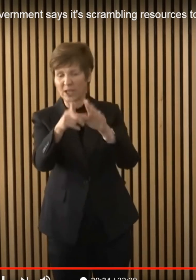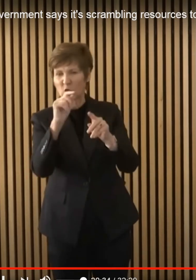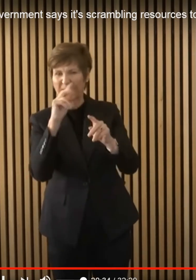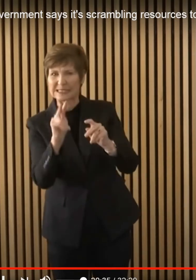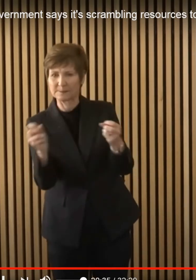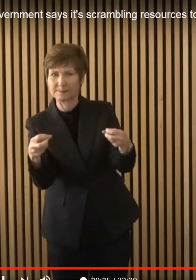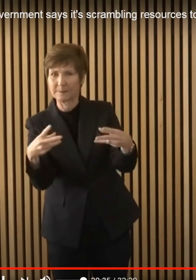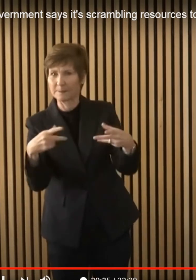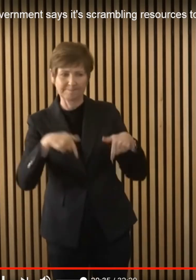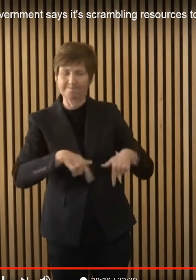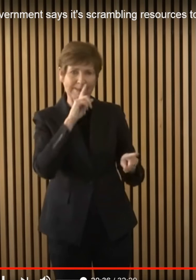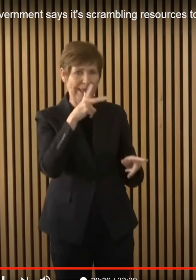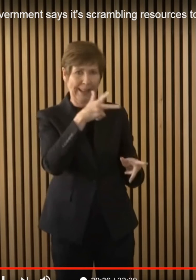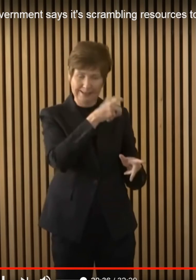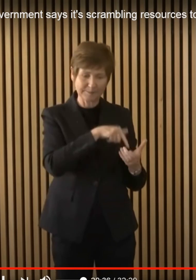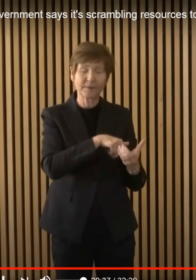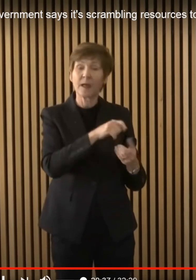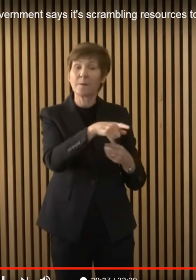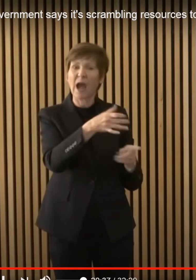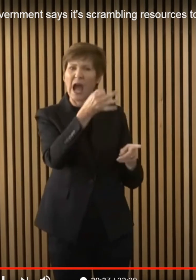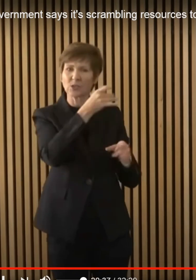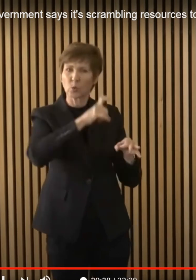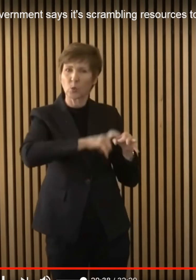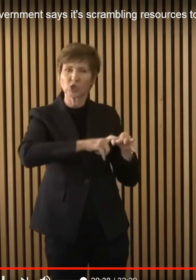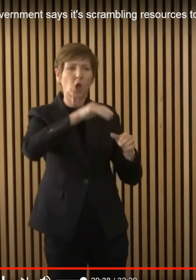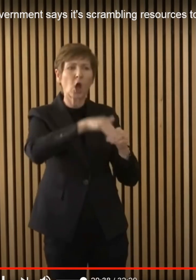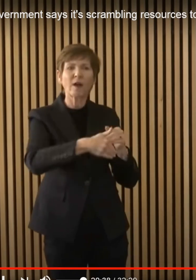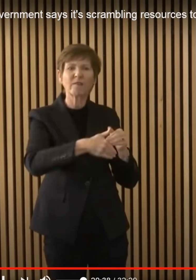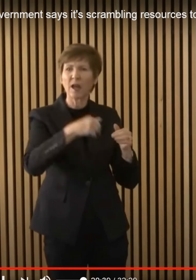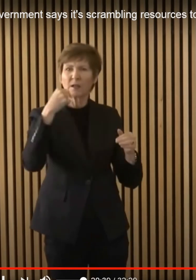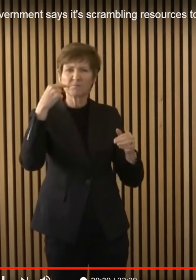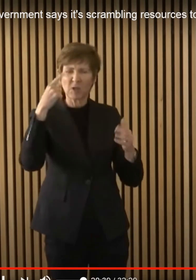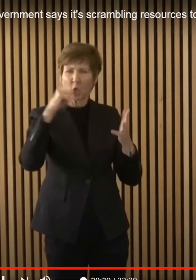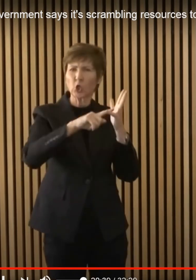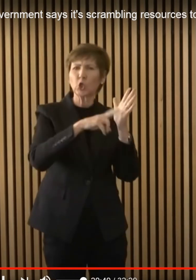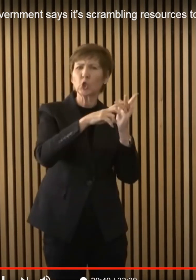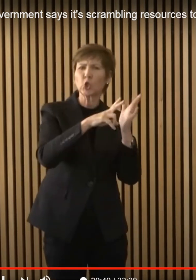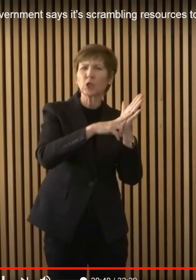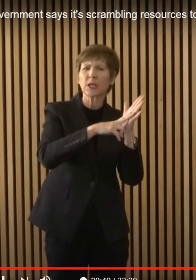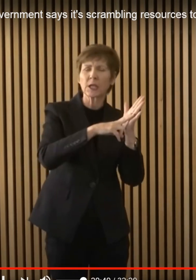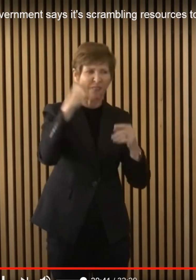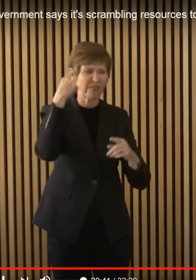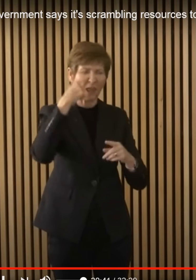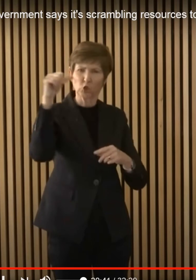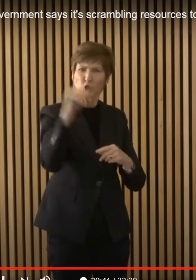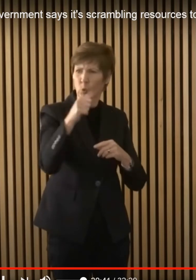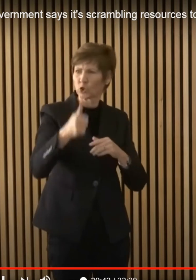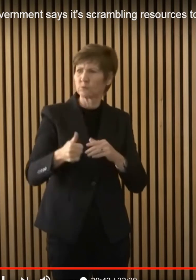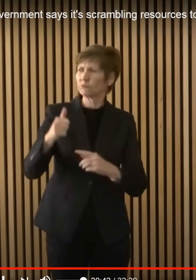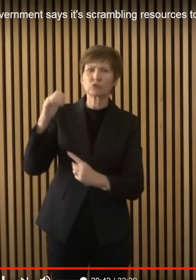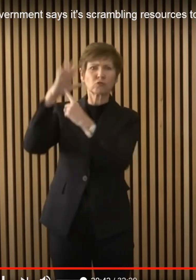No, with respect, approximately very similar proportions of